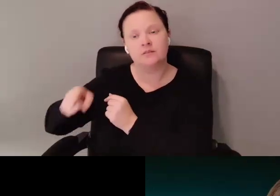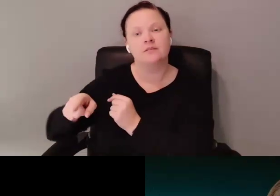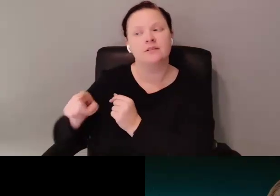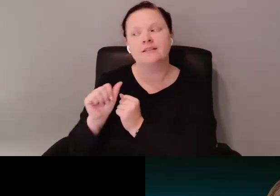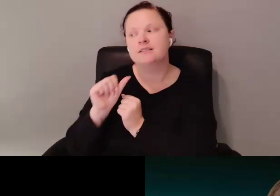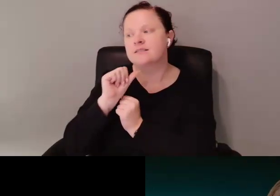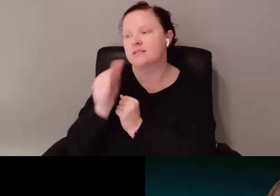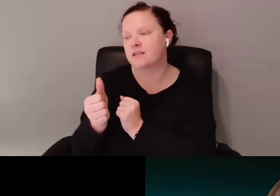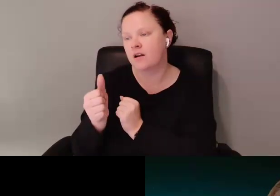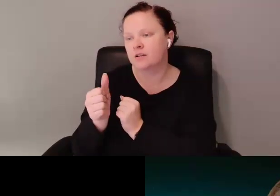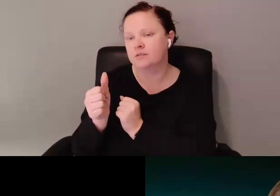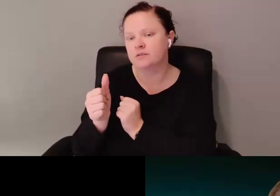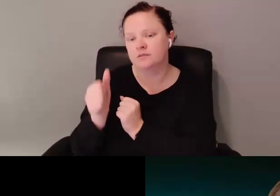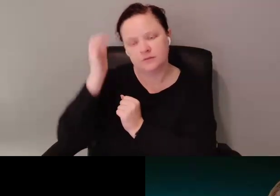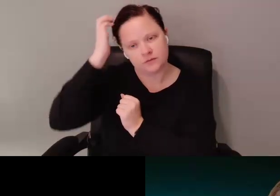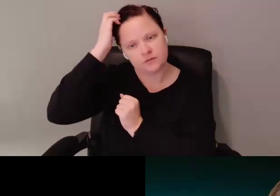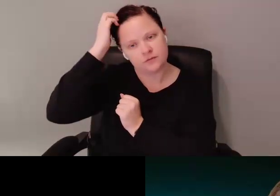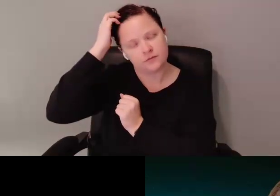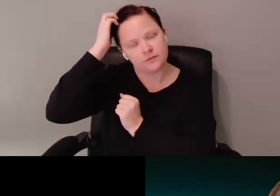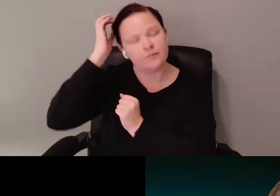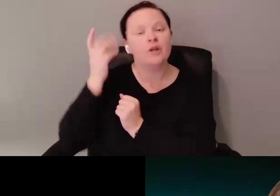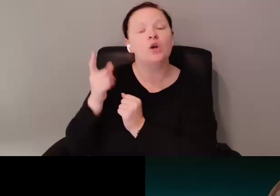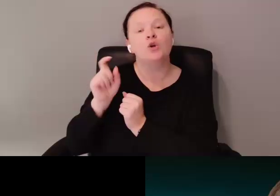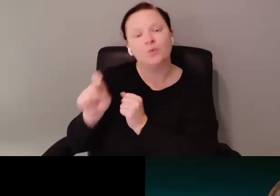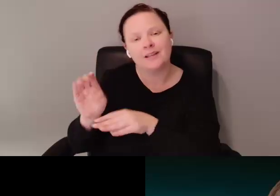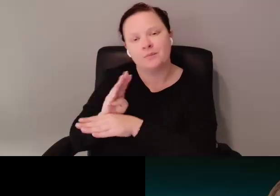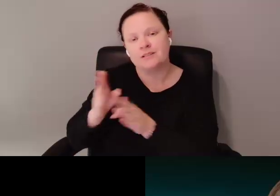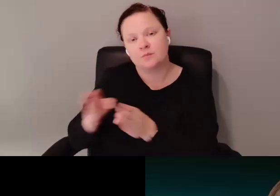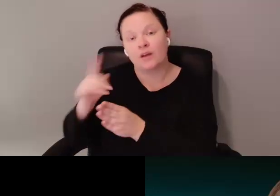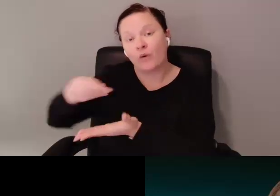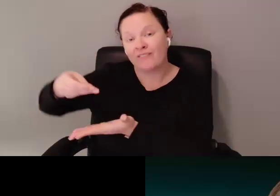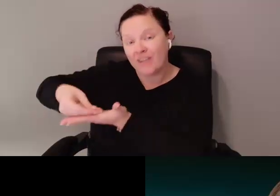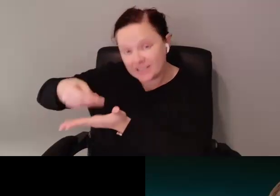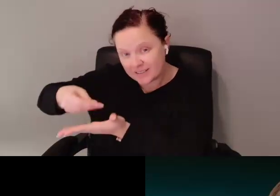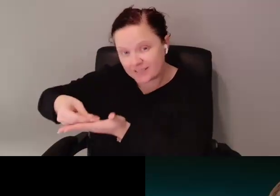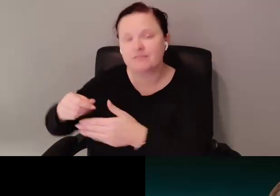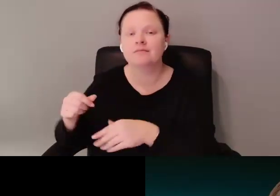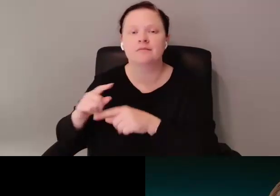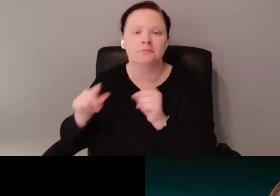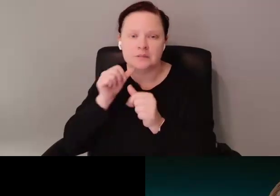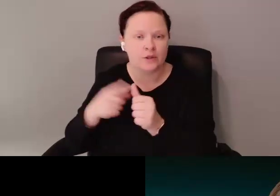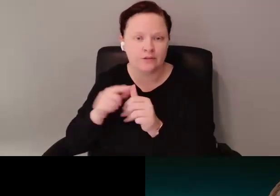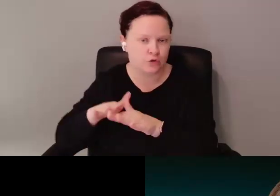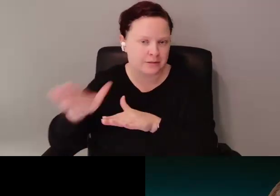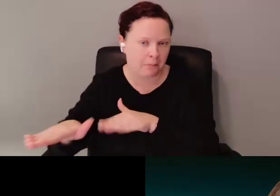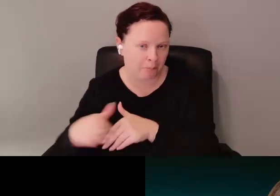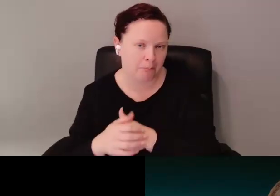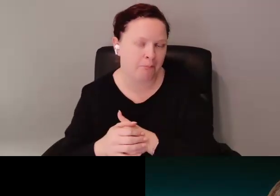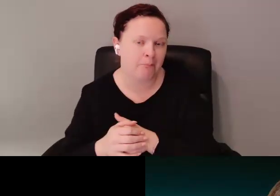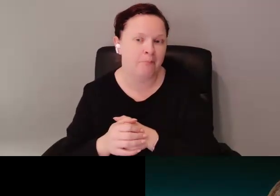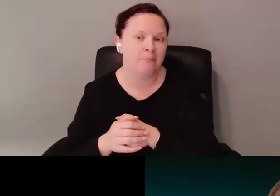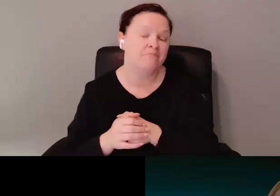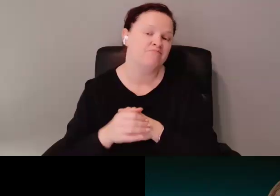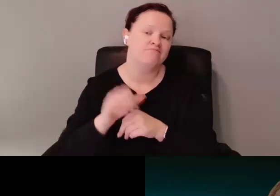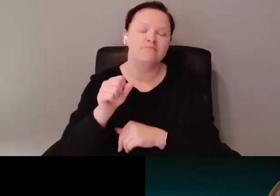not it's necessary in order to get funding, but it's not definitely not the first step. But yeah,